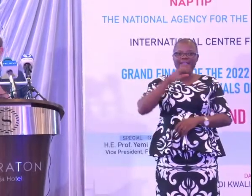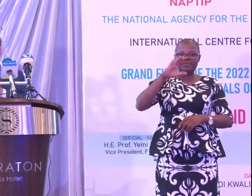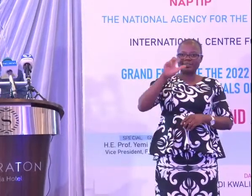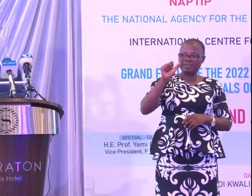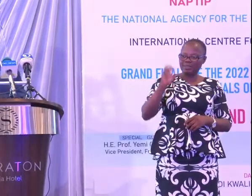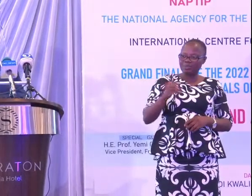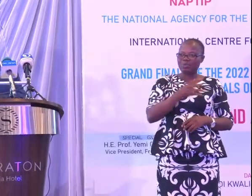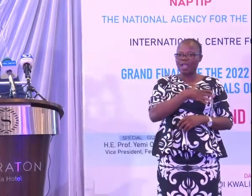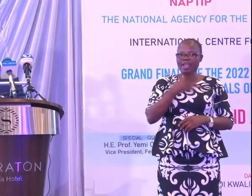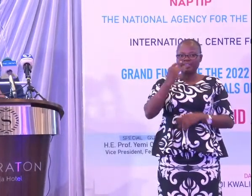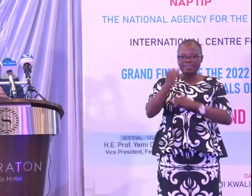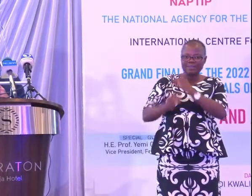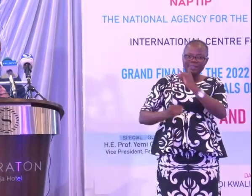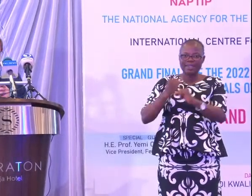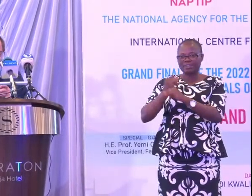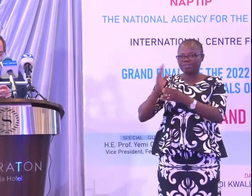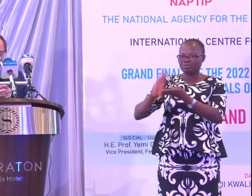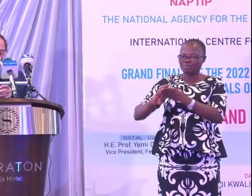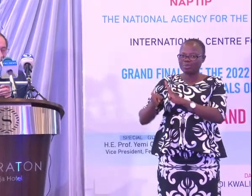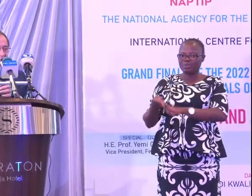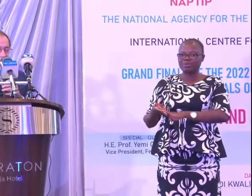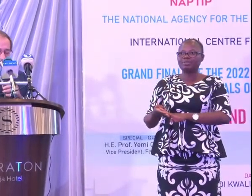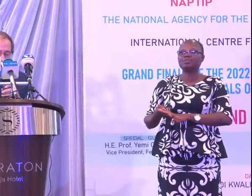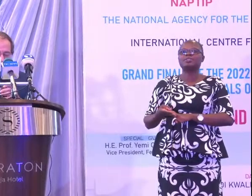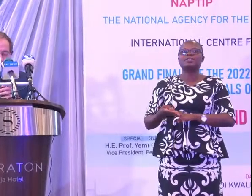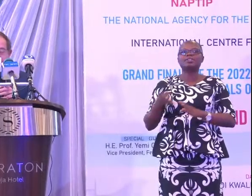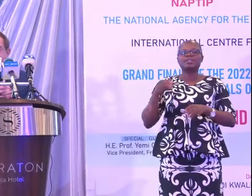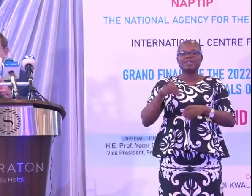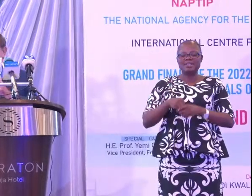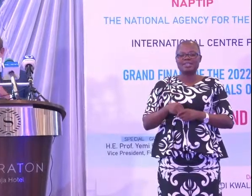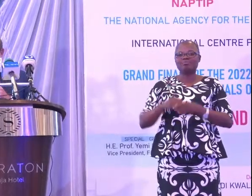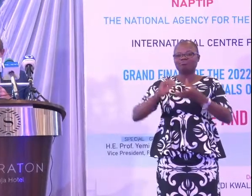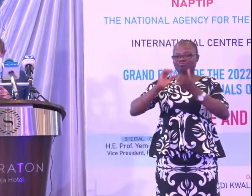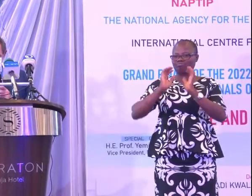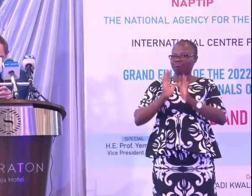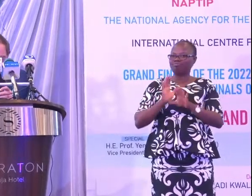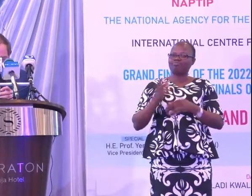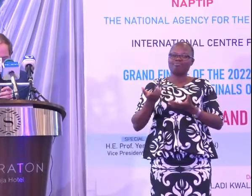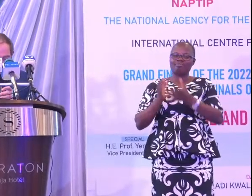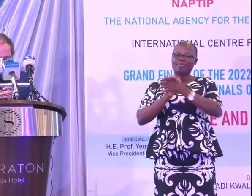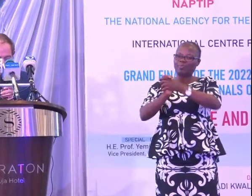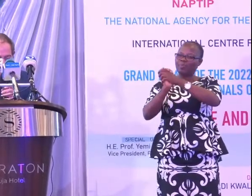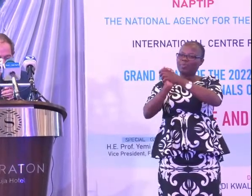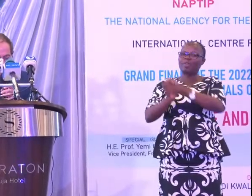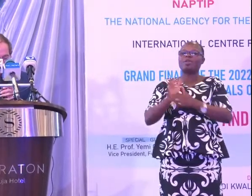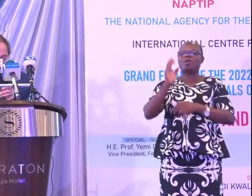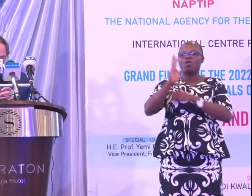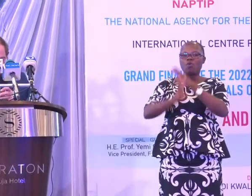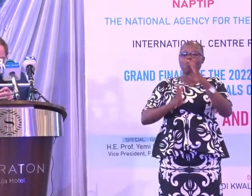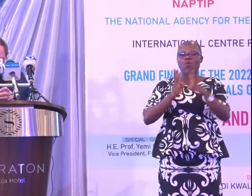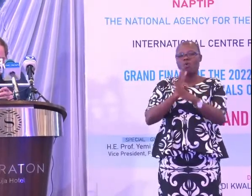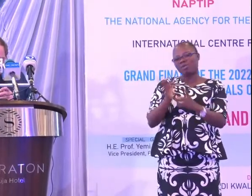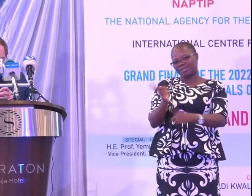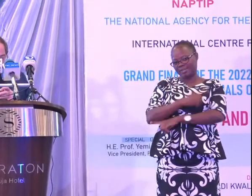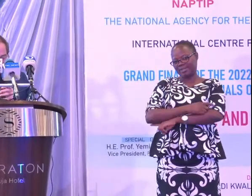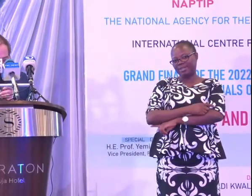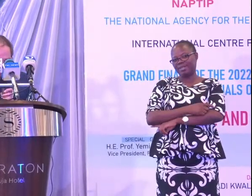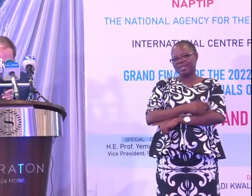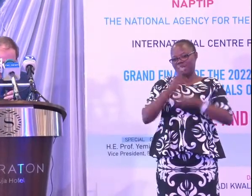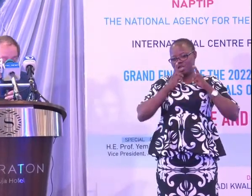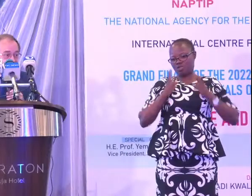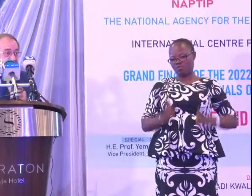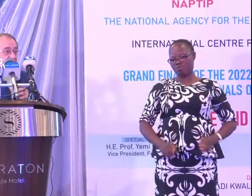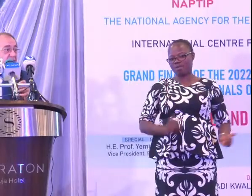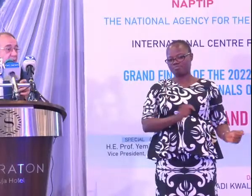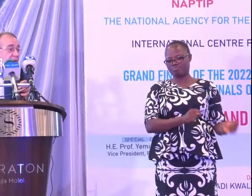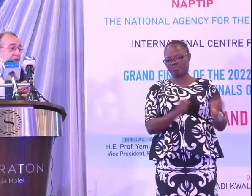society and the international community in commemorating the World Day Against Human